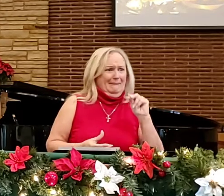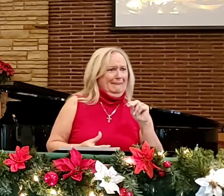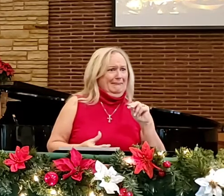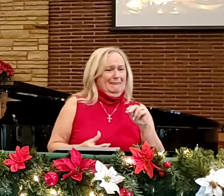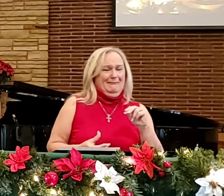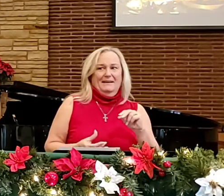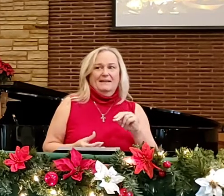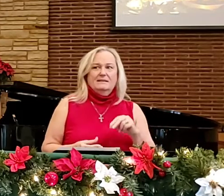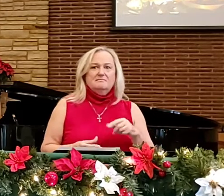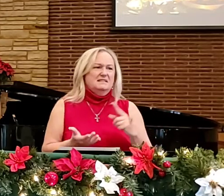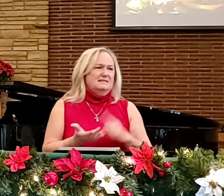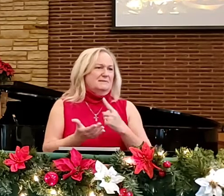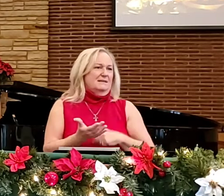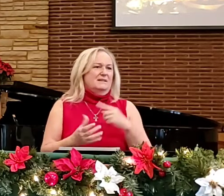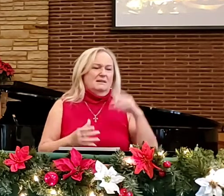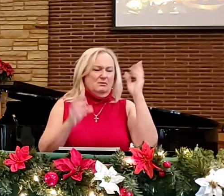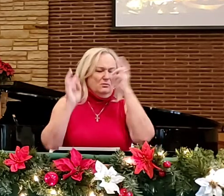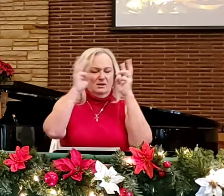Sometimes